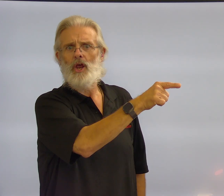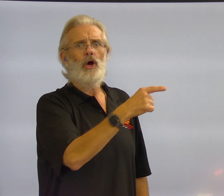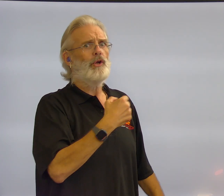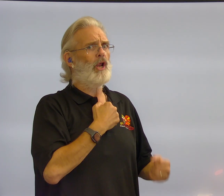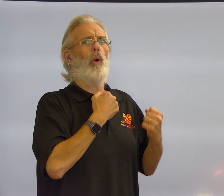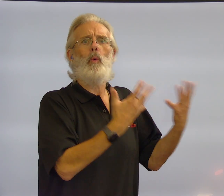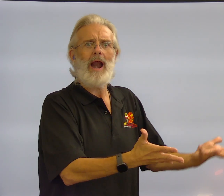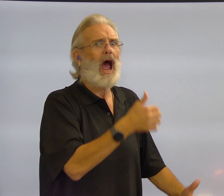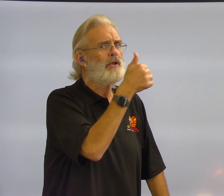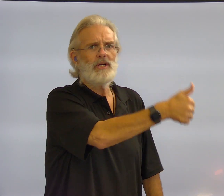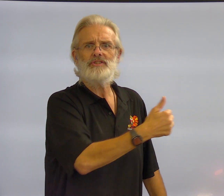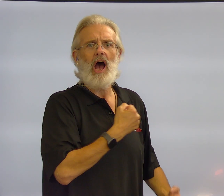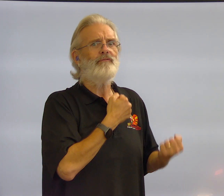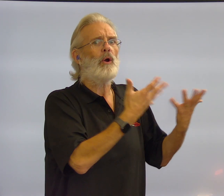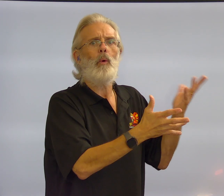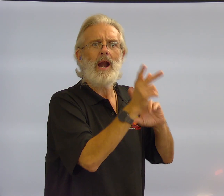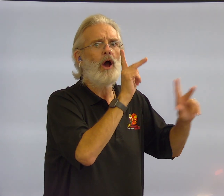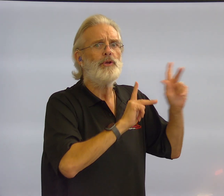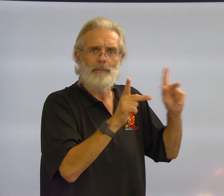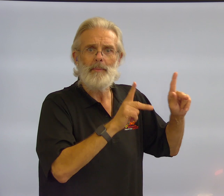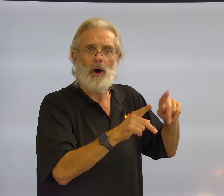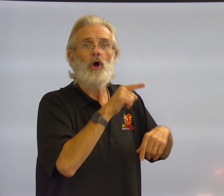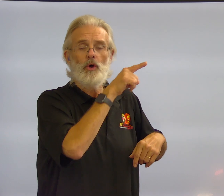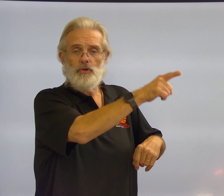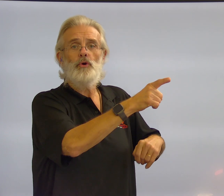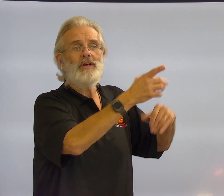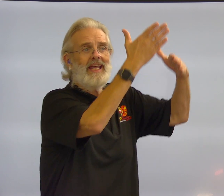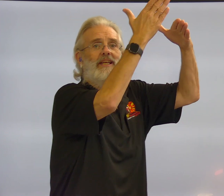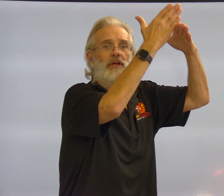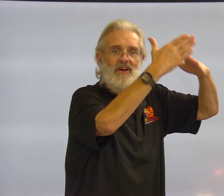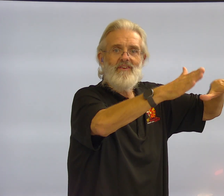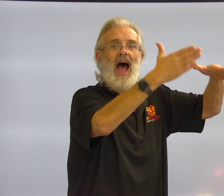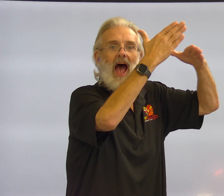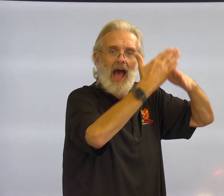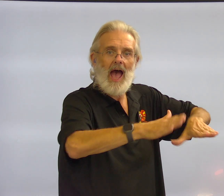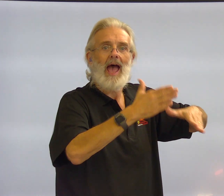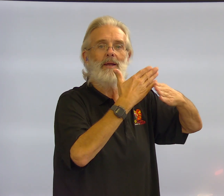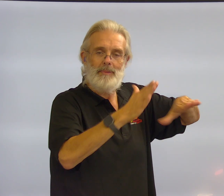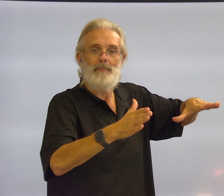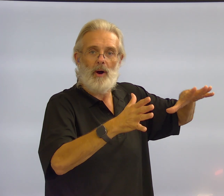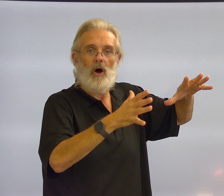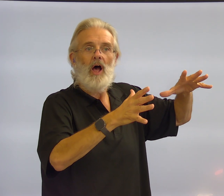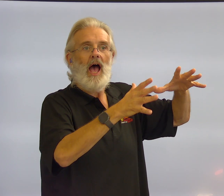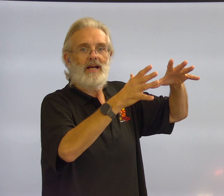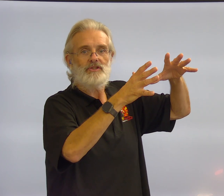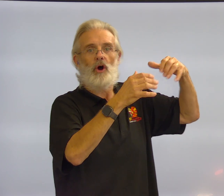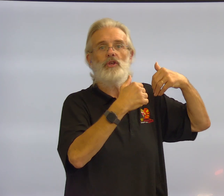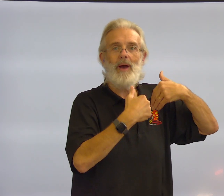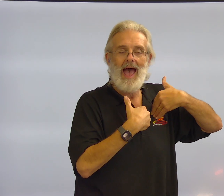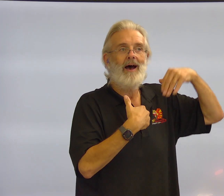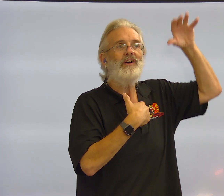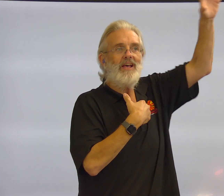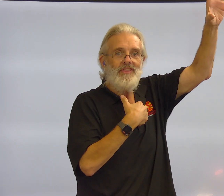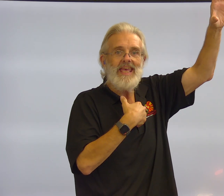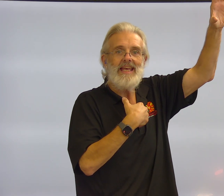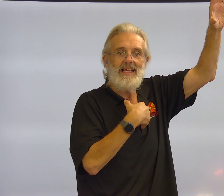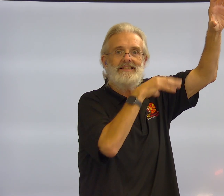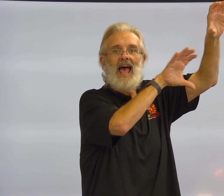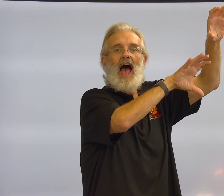you're going to wear out yourself and wear out your people. You need to divide people. And so you have these, and